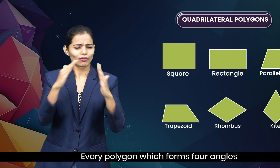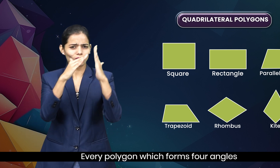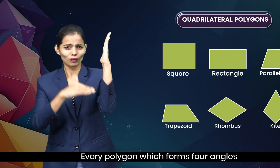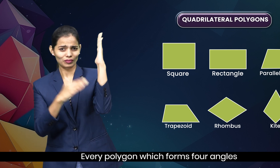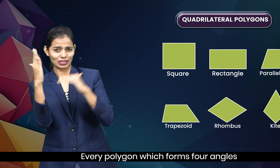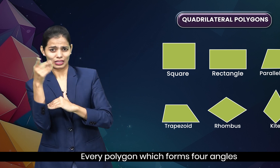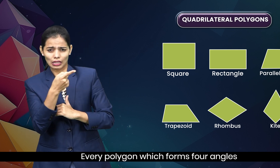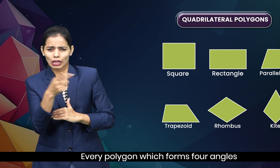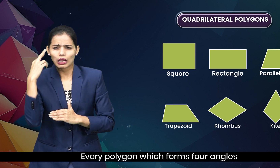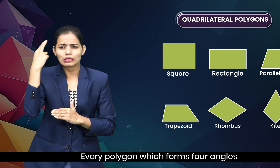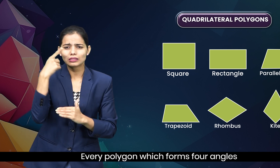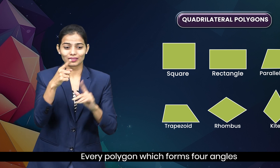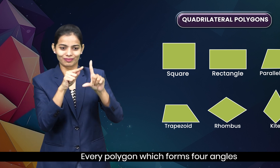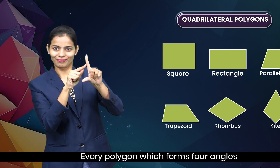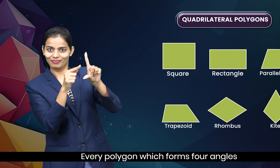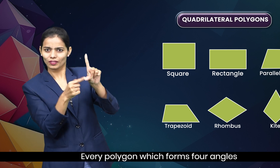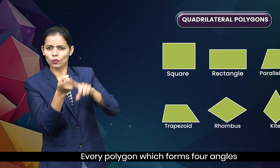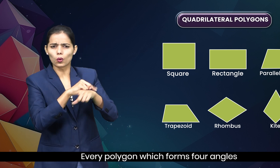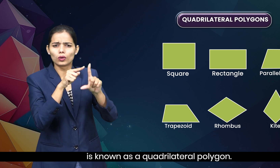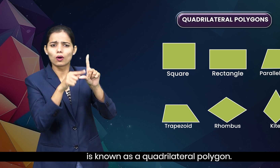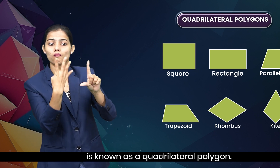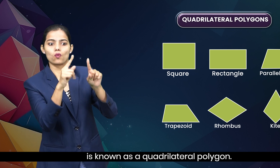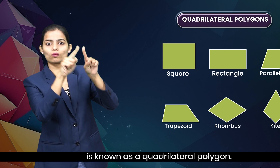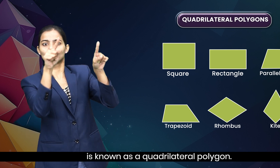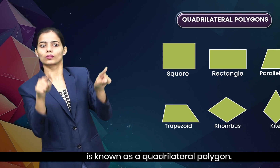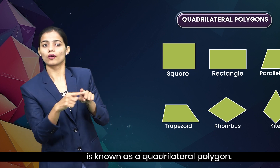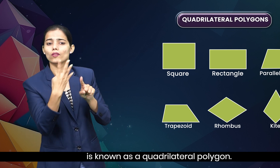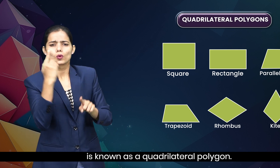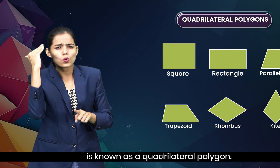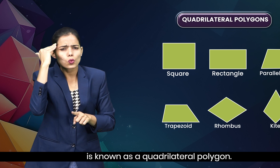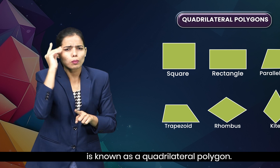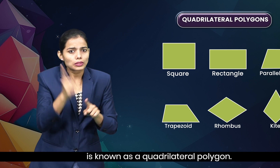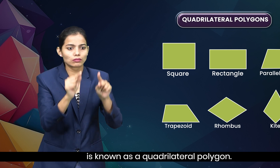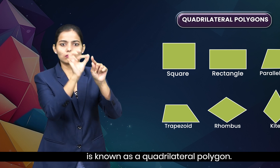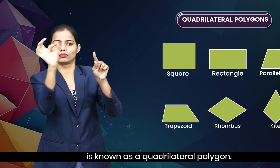Every polygon which forms four angles is known as a quadrilateral polygon.